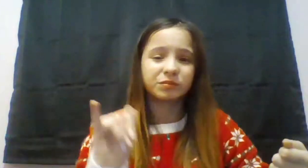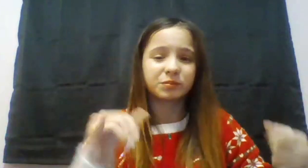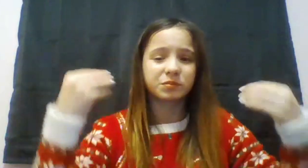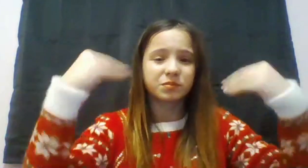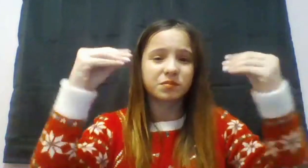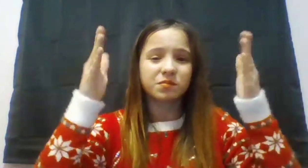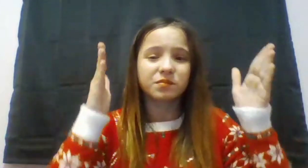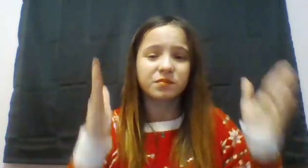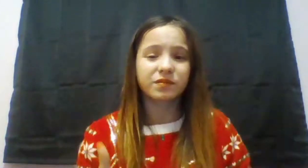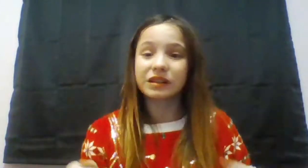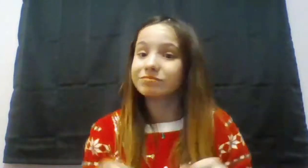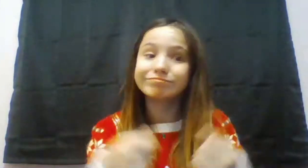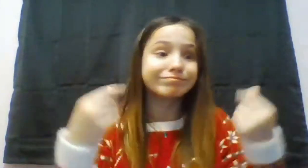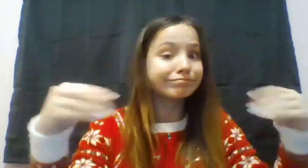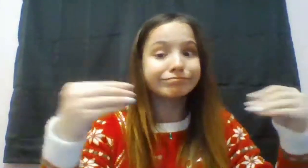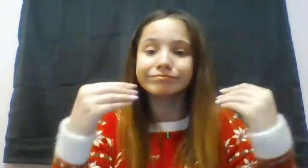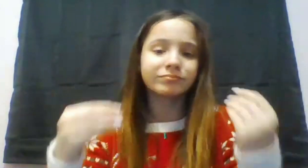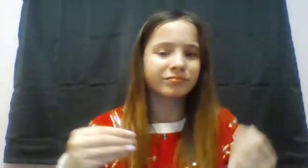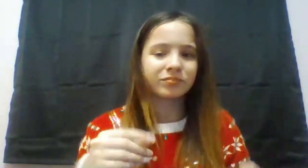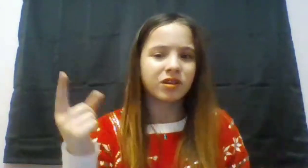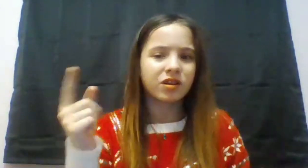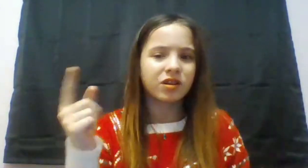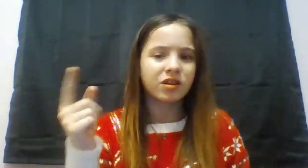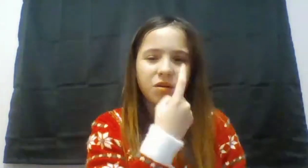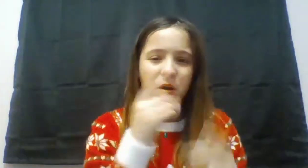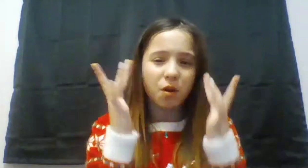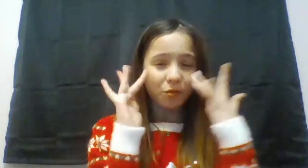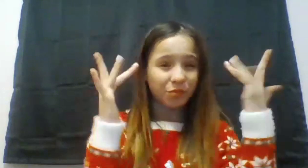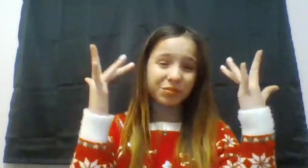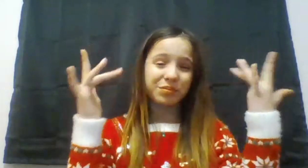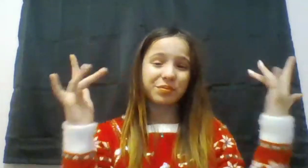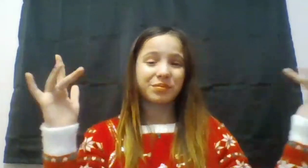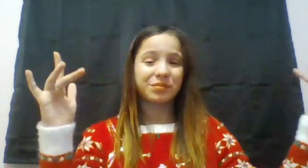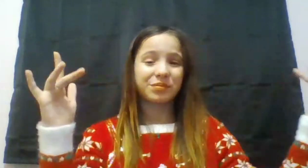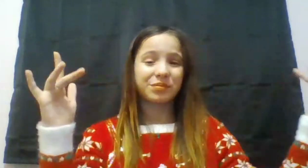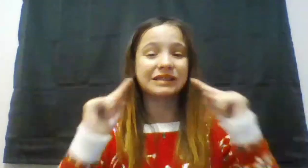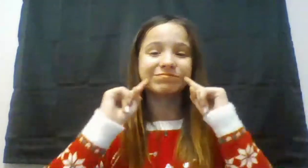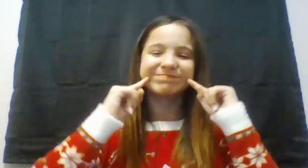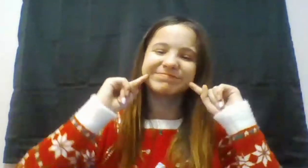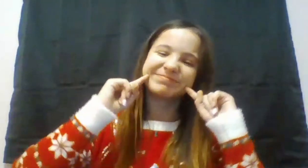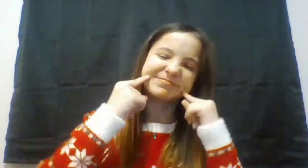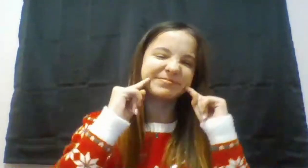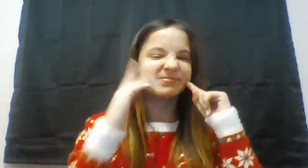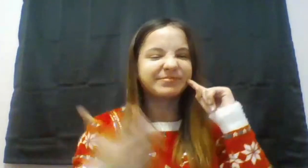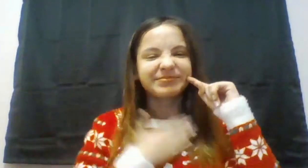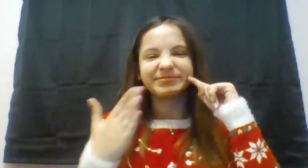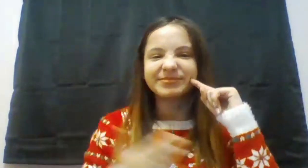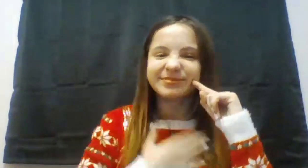and he looked like a peddler just opening his pack. His eyes, how they twinkled. His dimples,